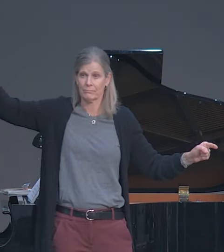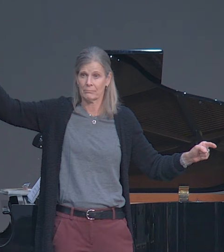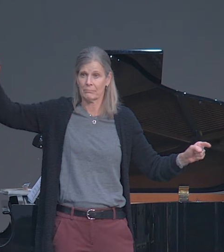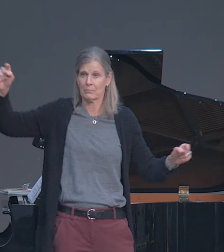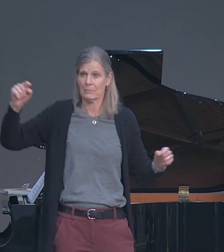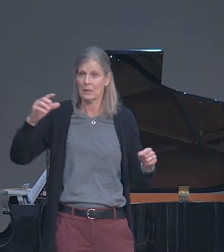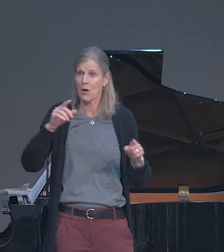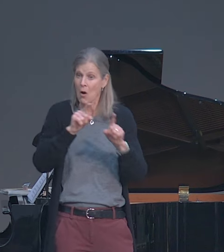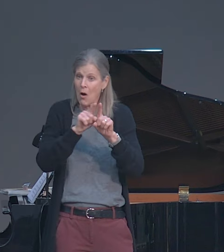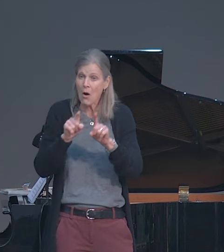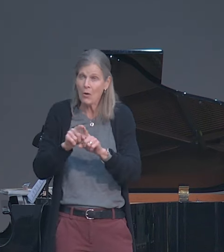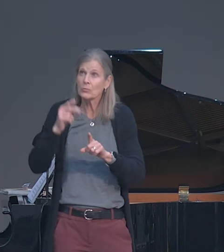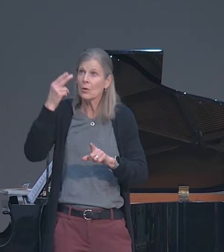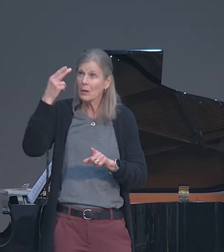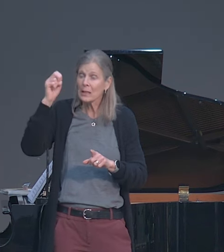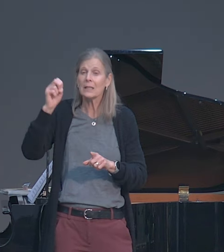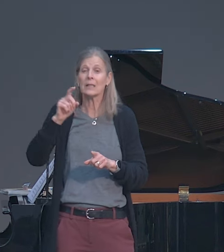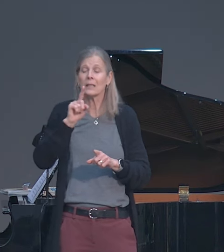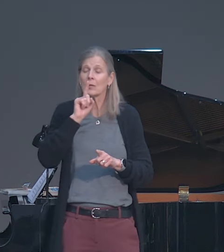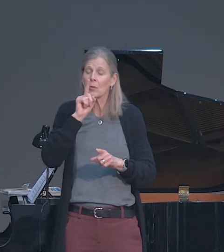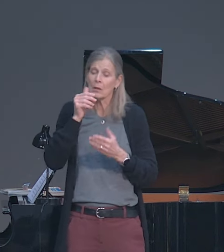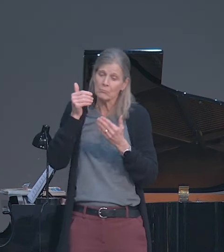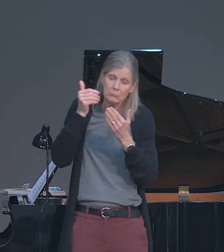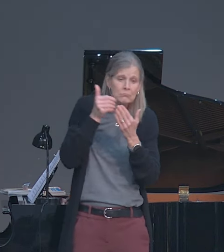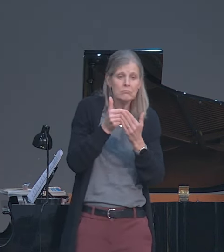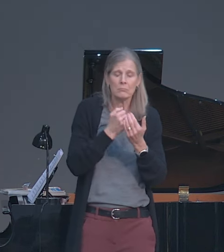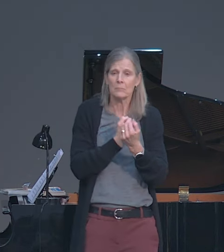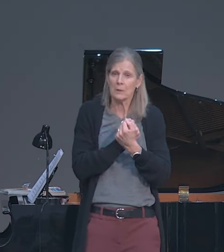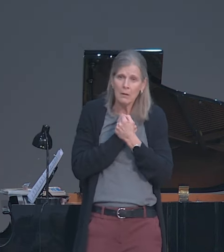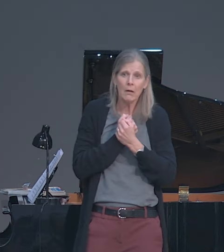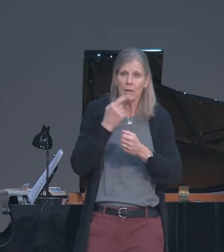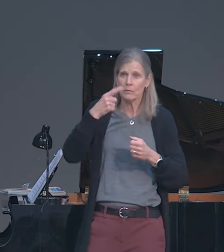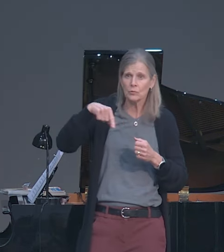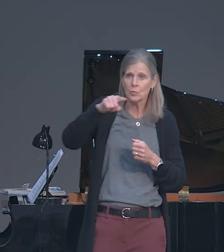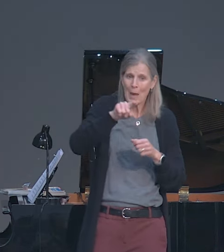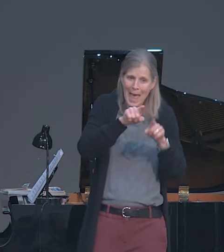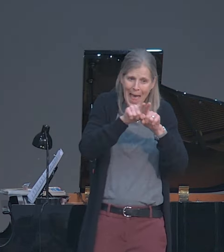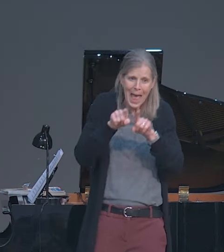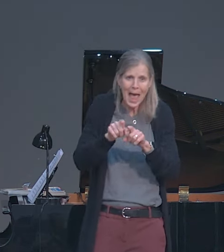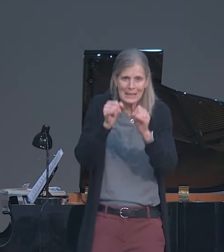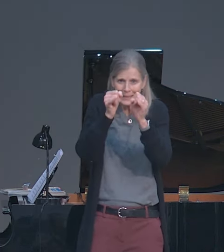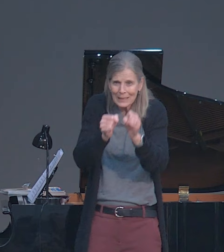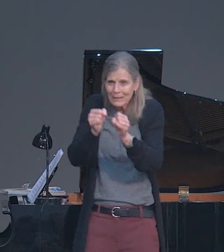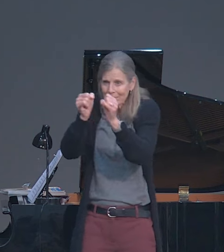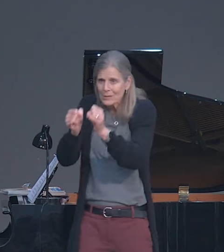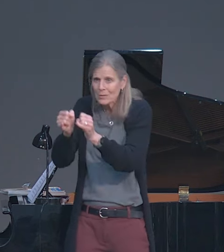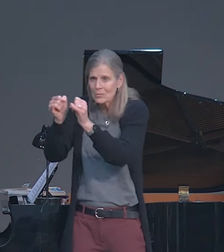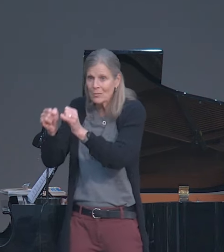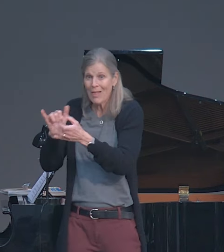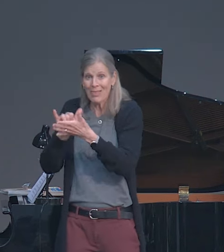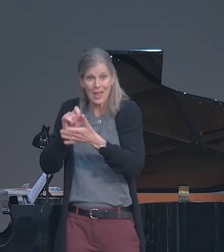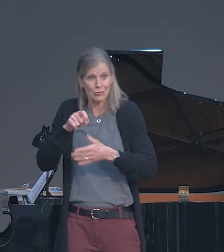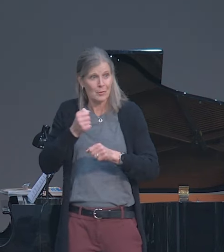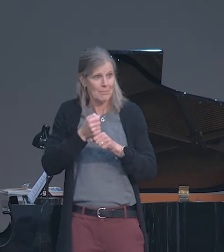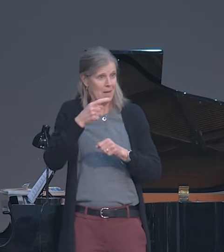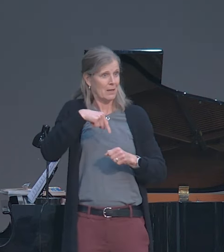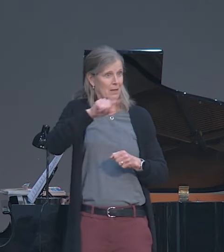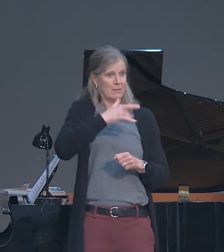and He also intimately loves you as an individual. That should humble you and to